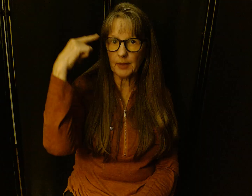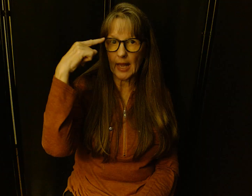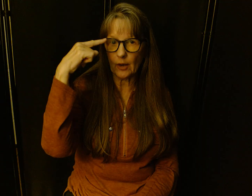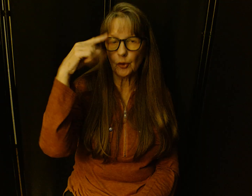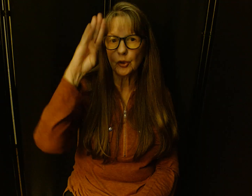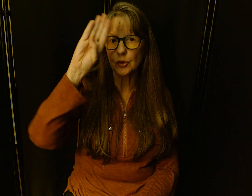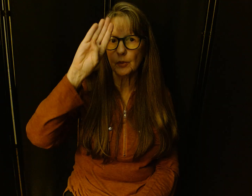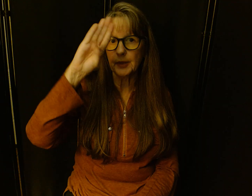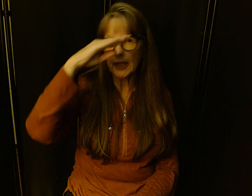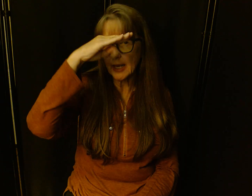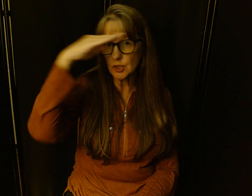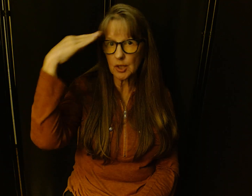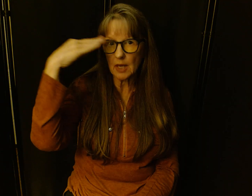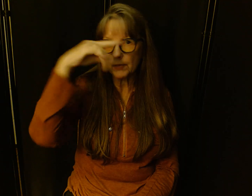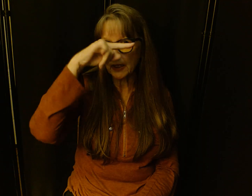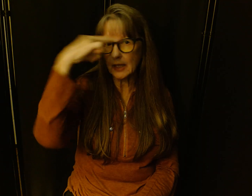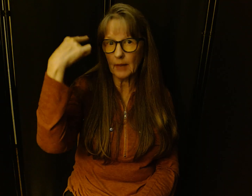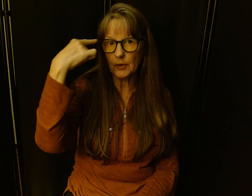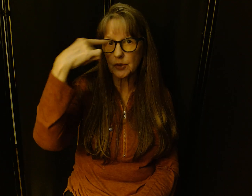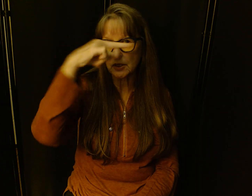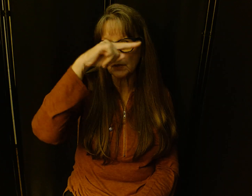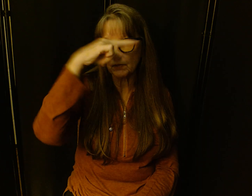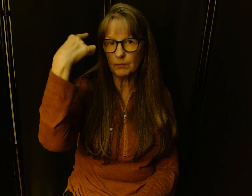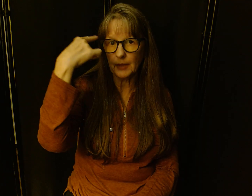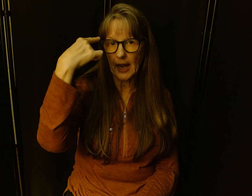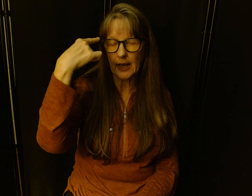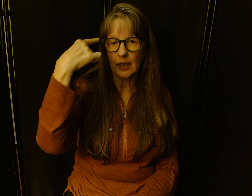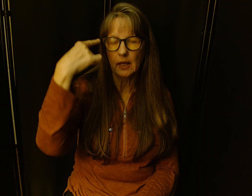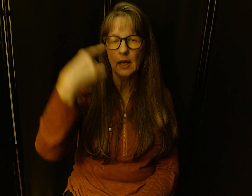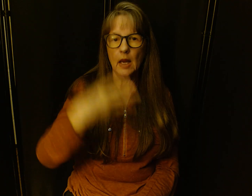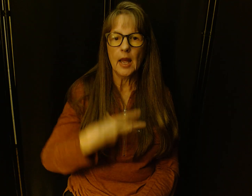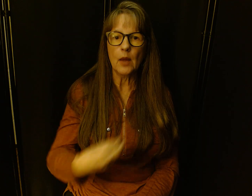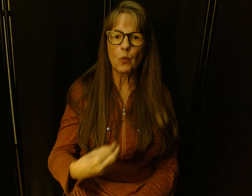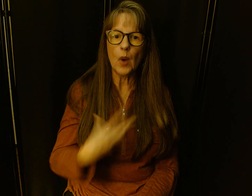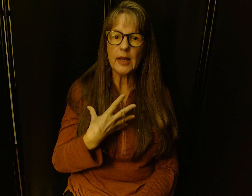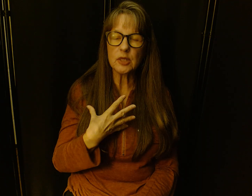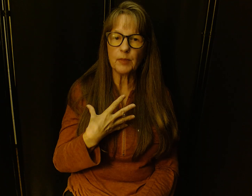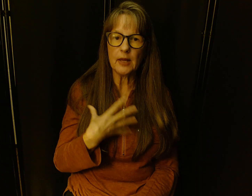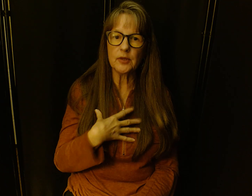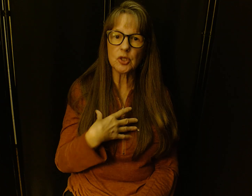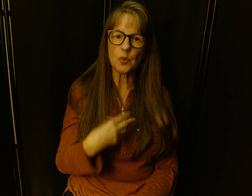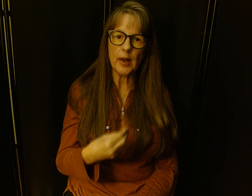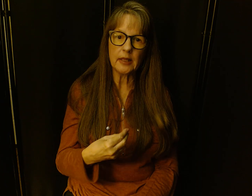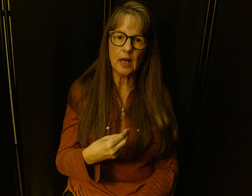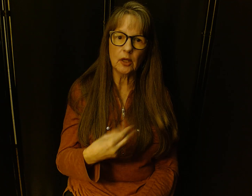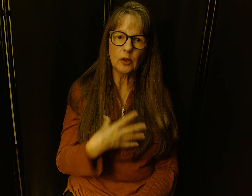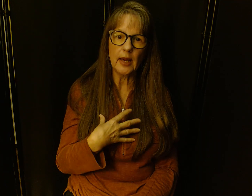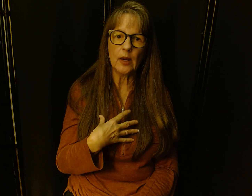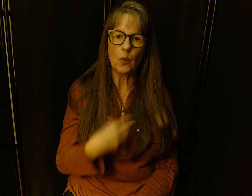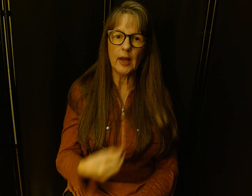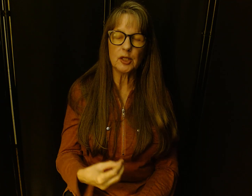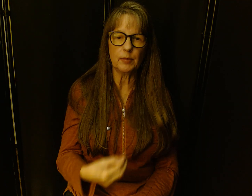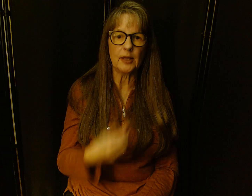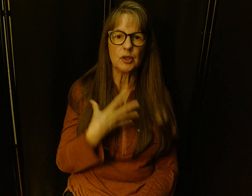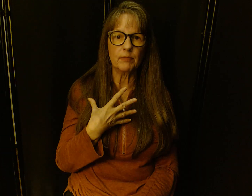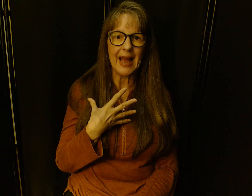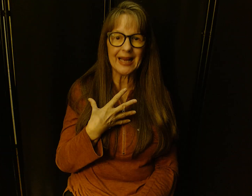or you can do a B hand shape, but I mostly see black. And white, this is the white color, and a white splashing back is a